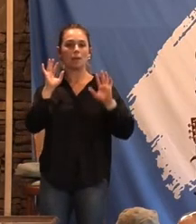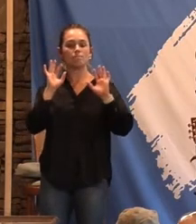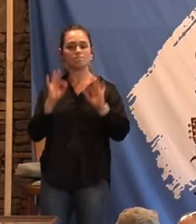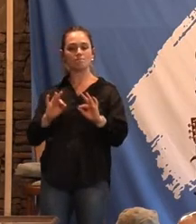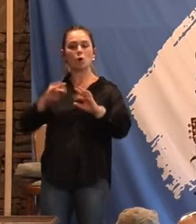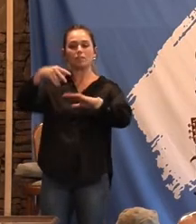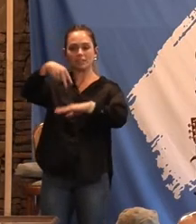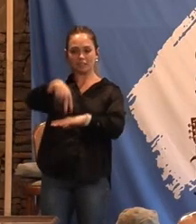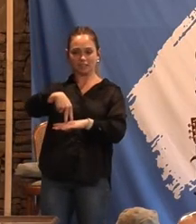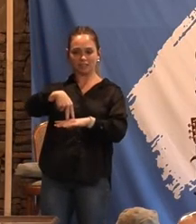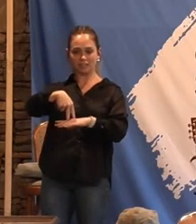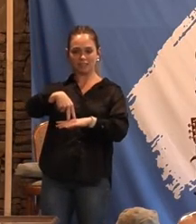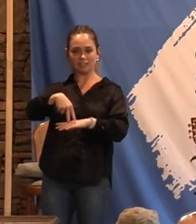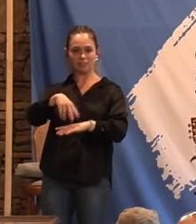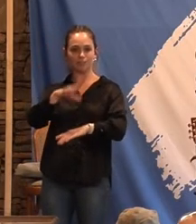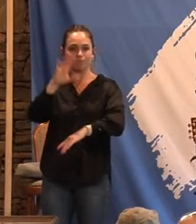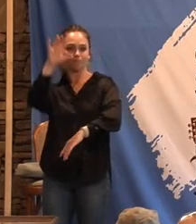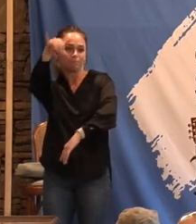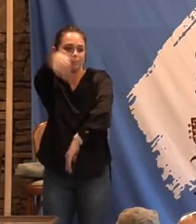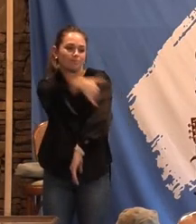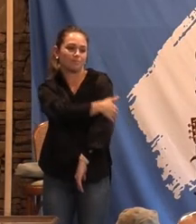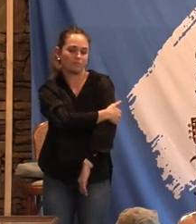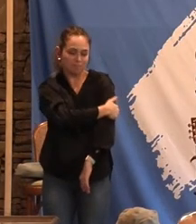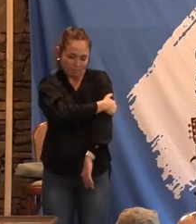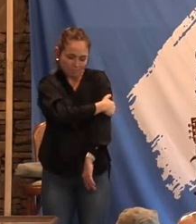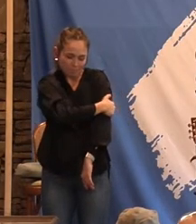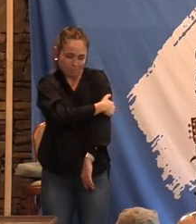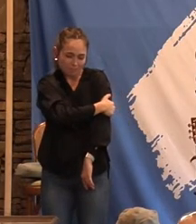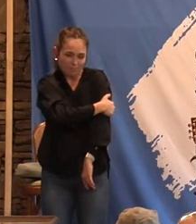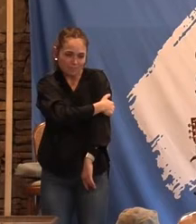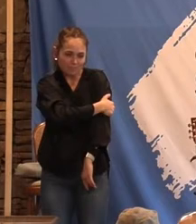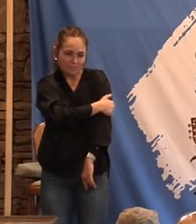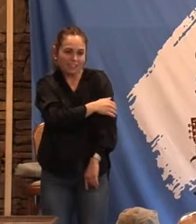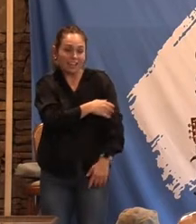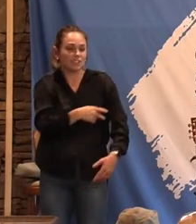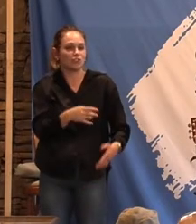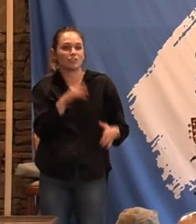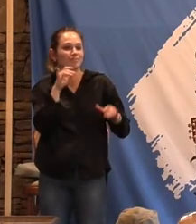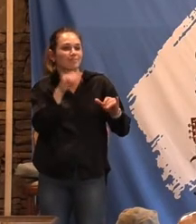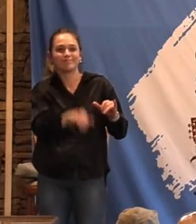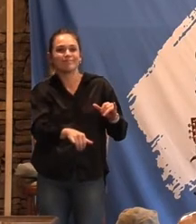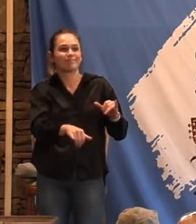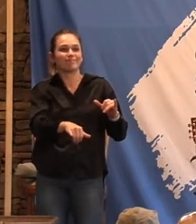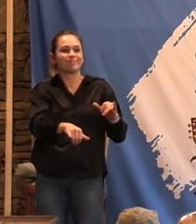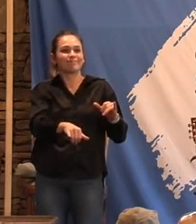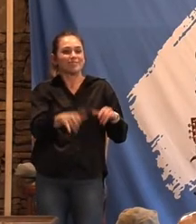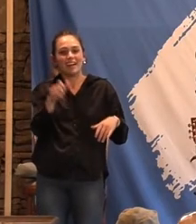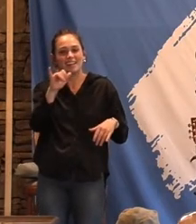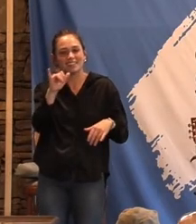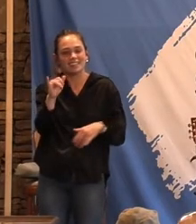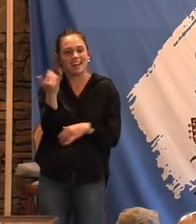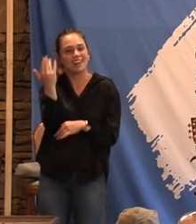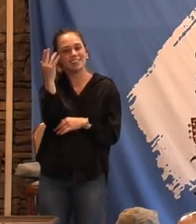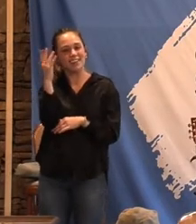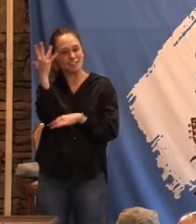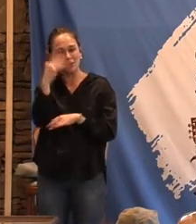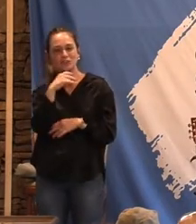landing, wrapped his little arms and legs around my left leg, and just hung there, kind of like a tree